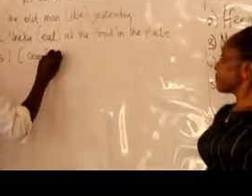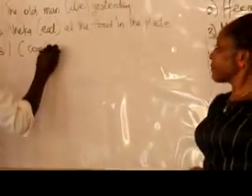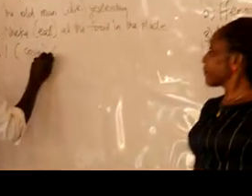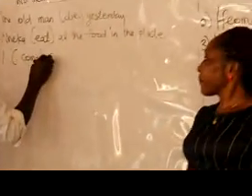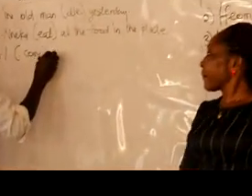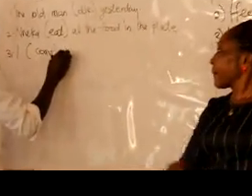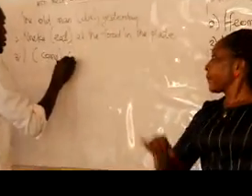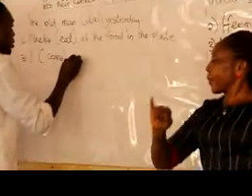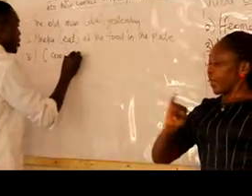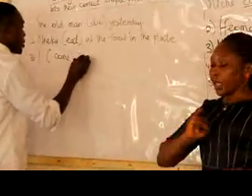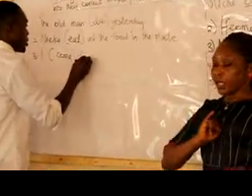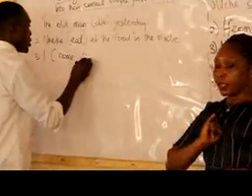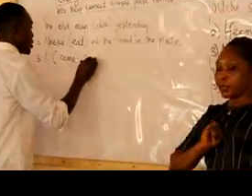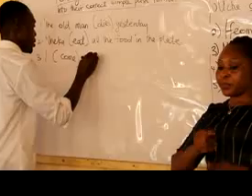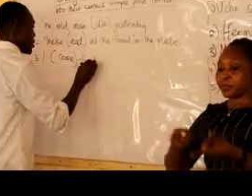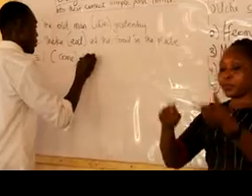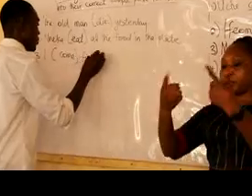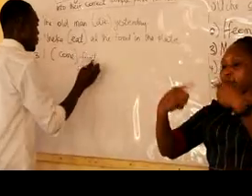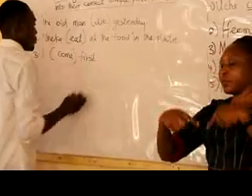come